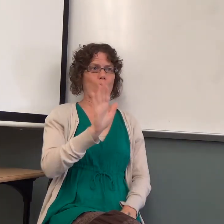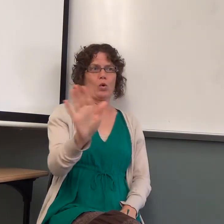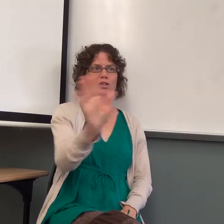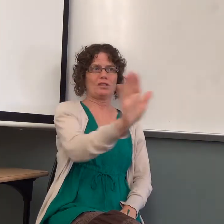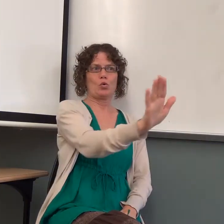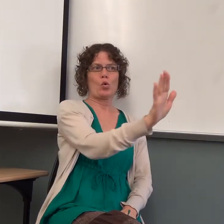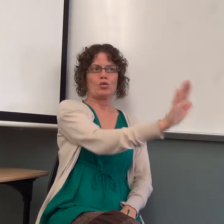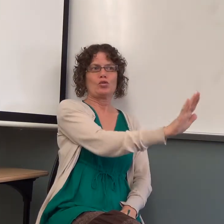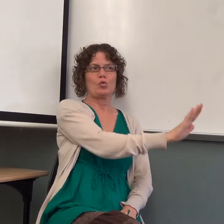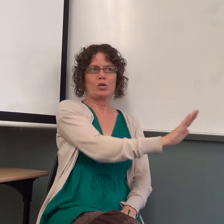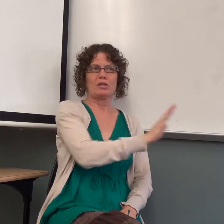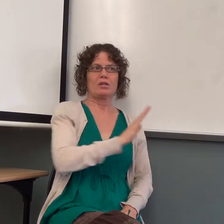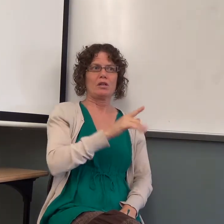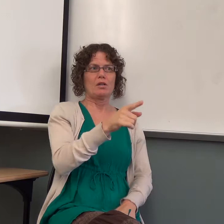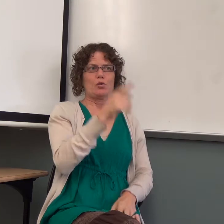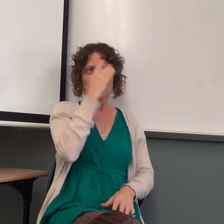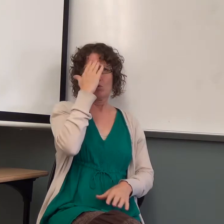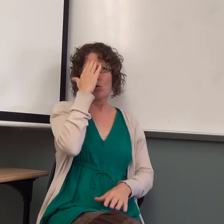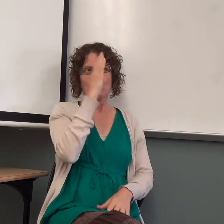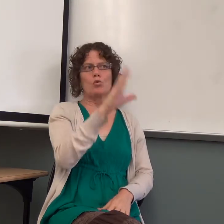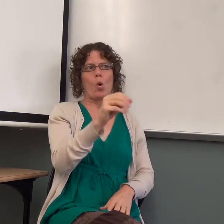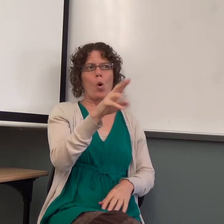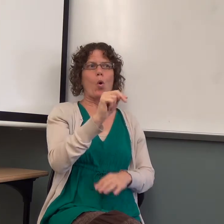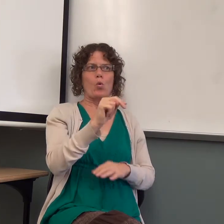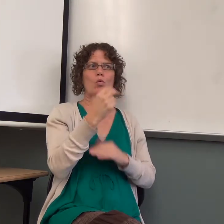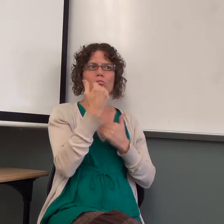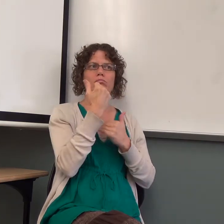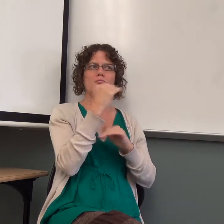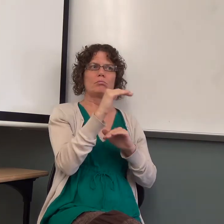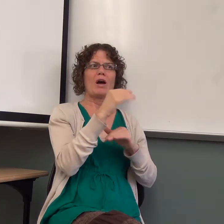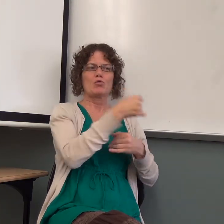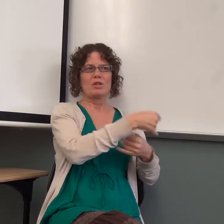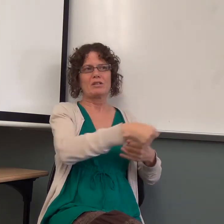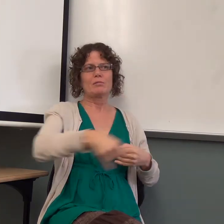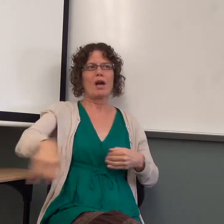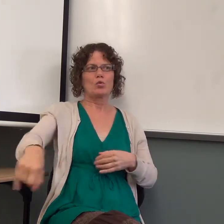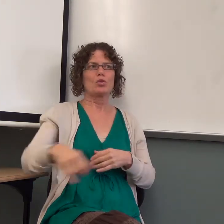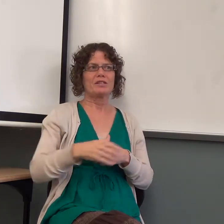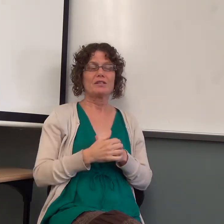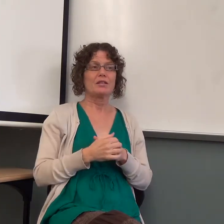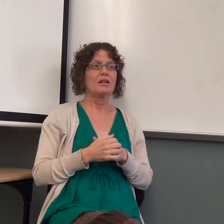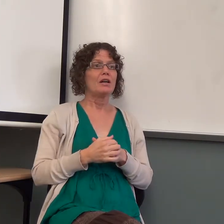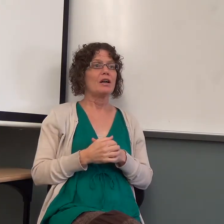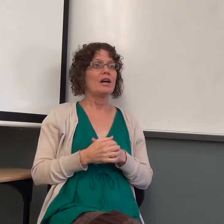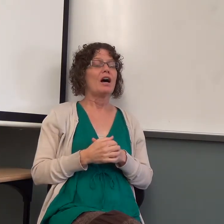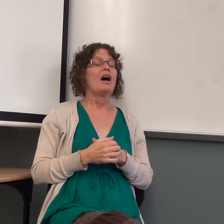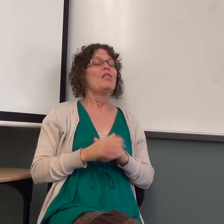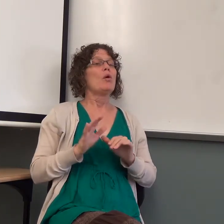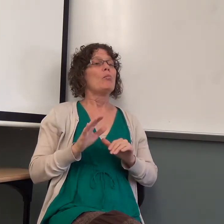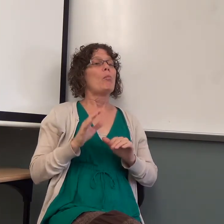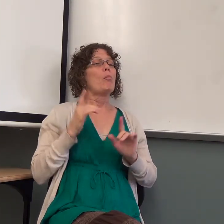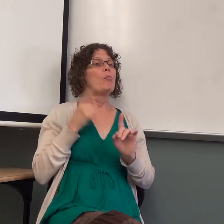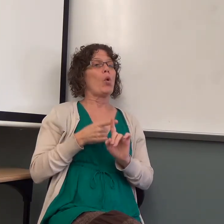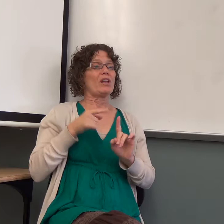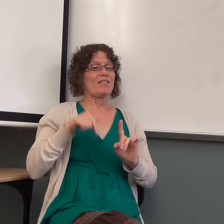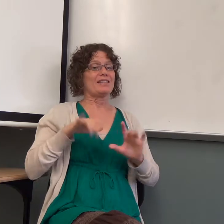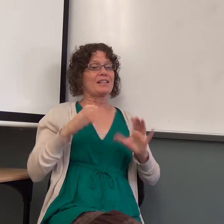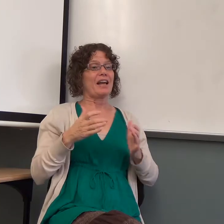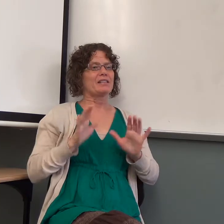own boundaries, don't you? You know your own limits. The point of our class is to push you beyond those limits and try to write